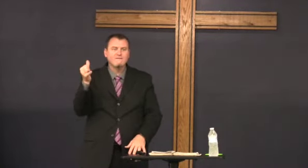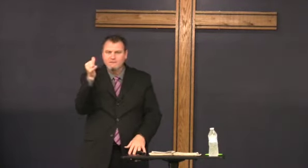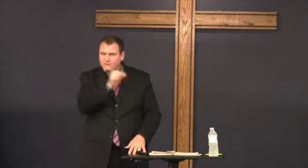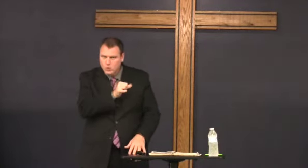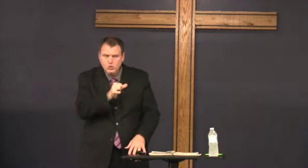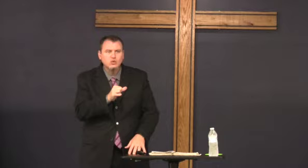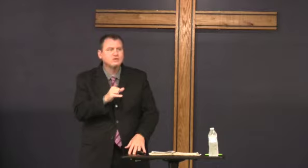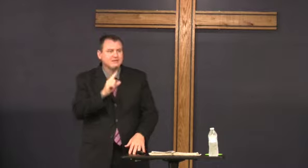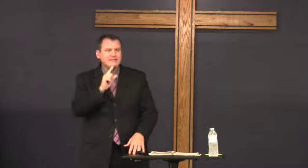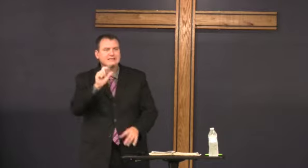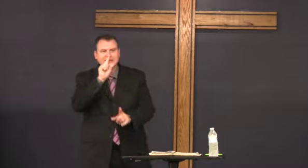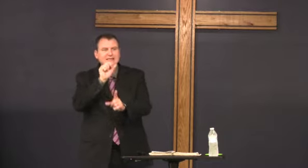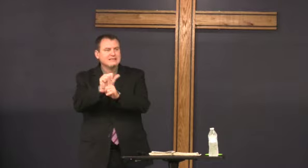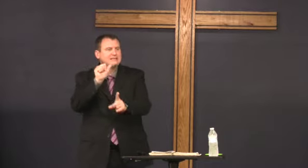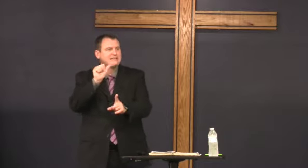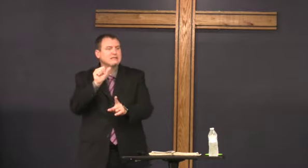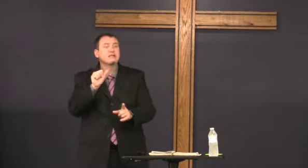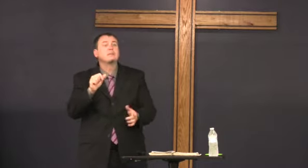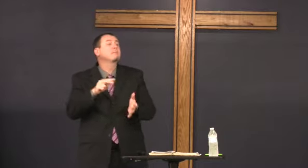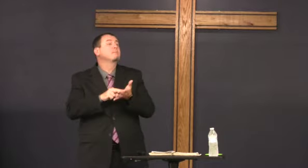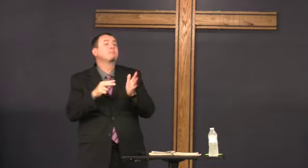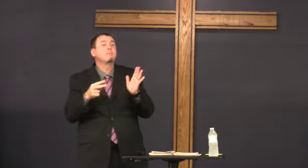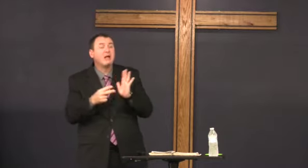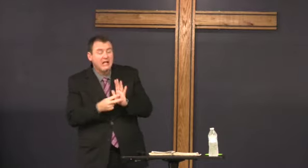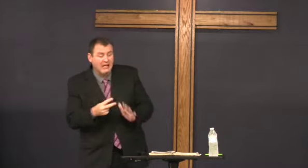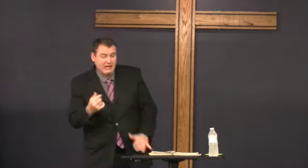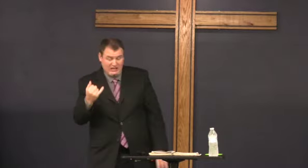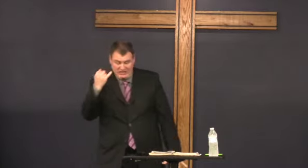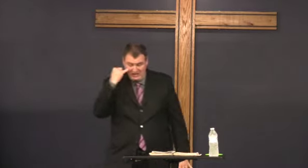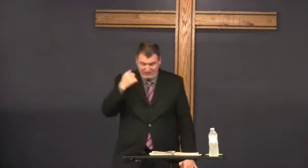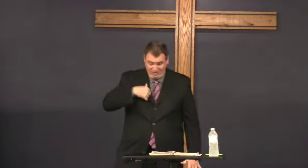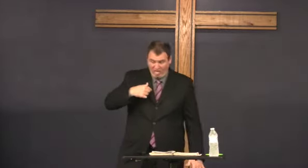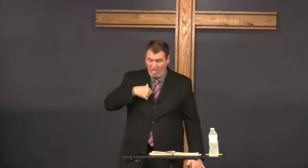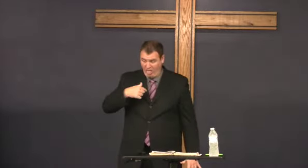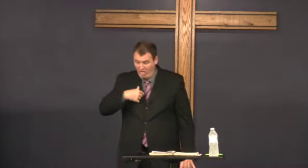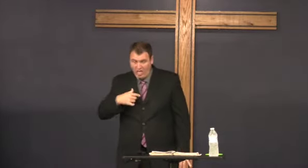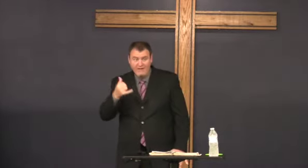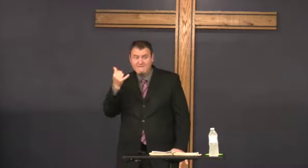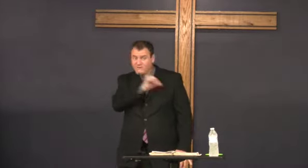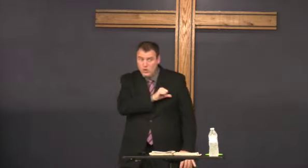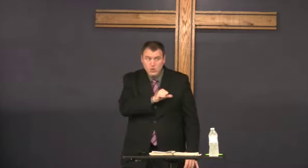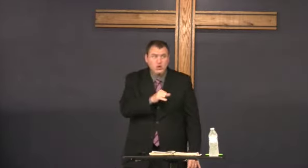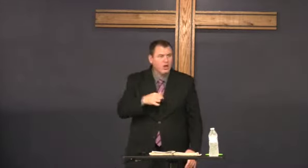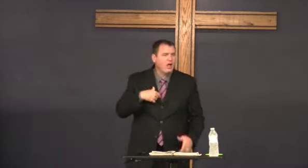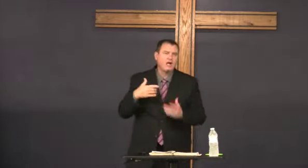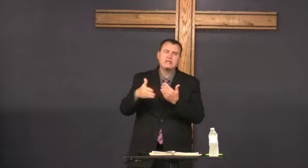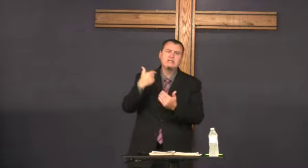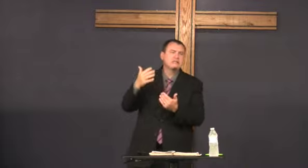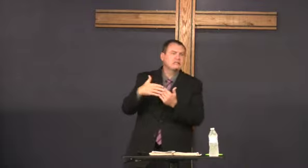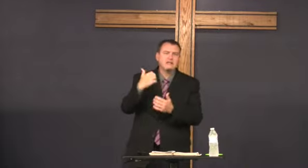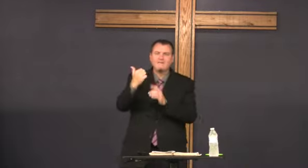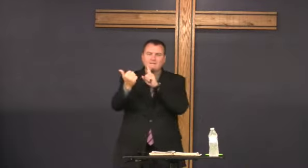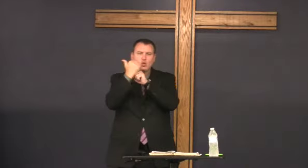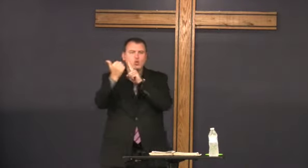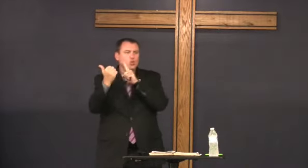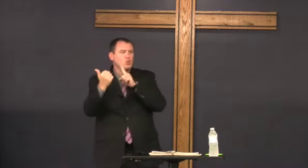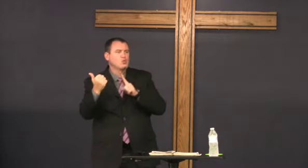double emphasis there. The folly of fools. If I'm foolish, I'm